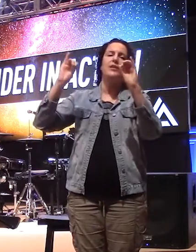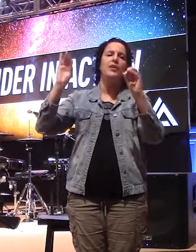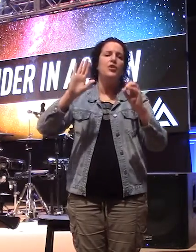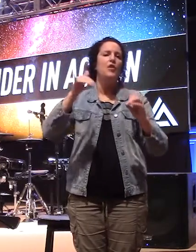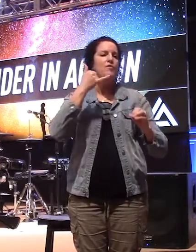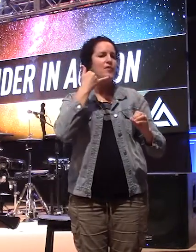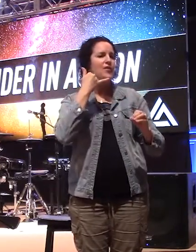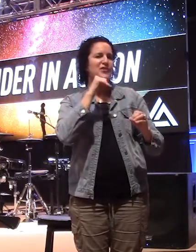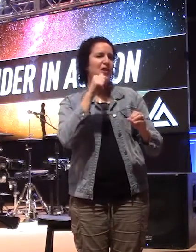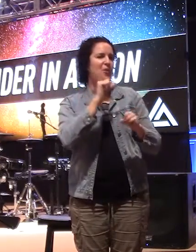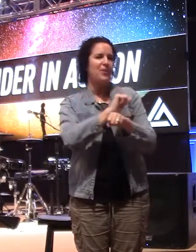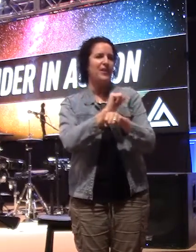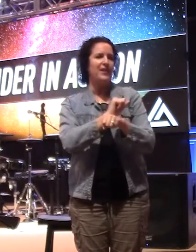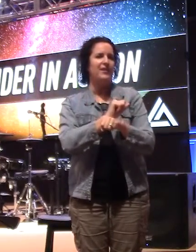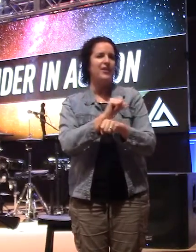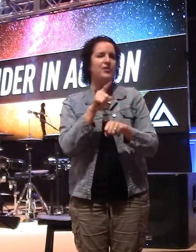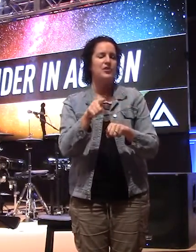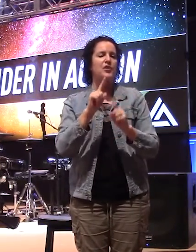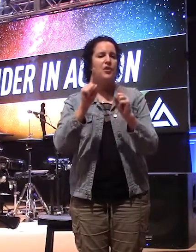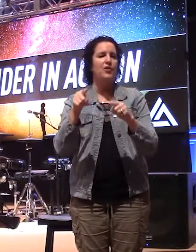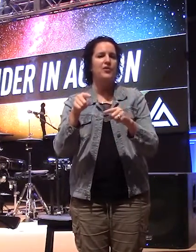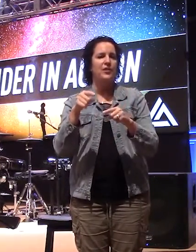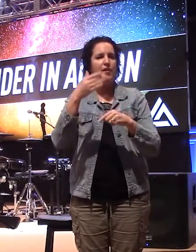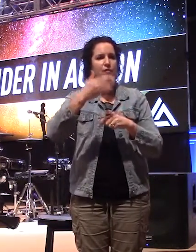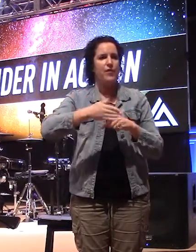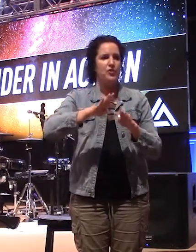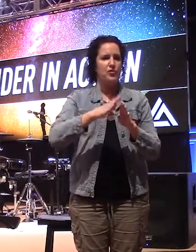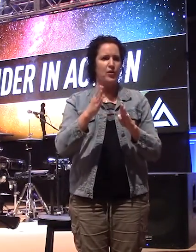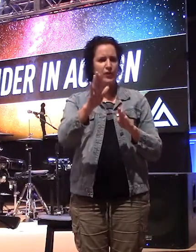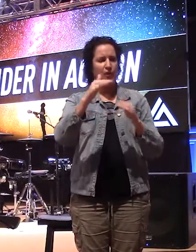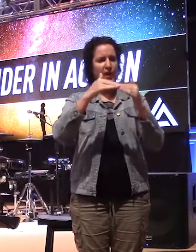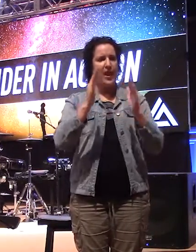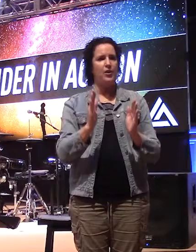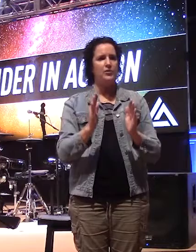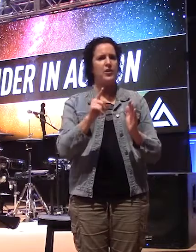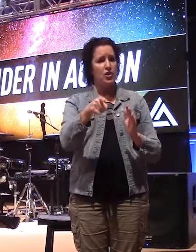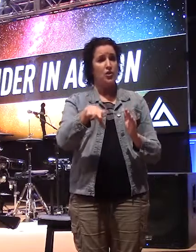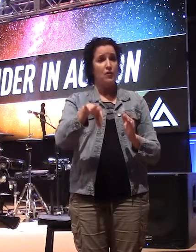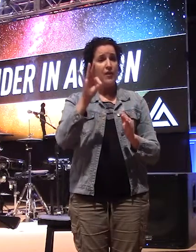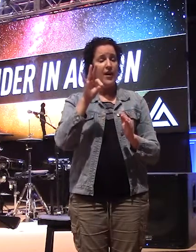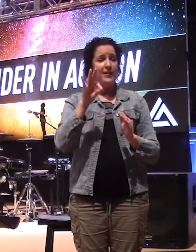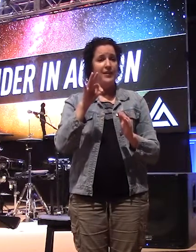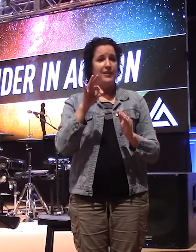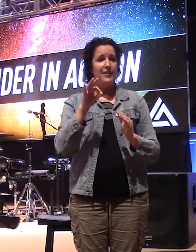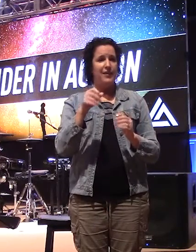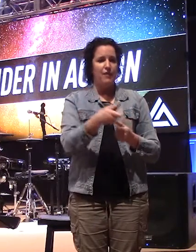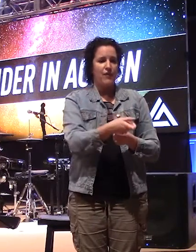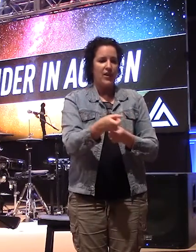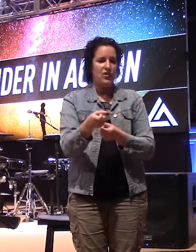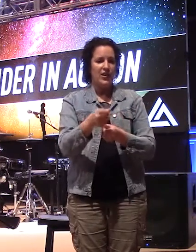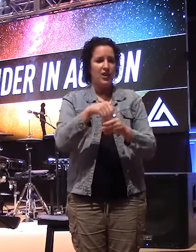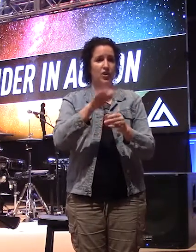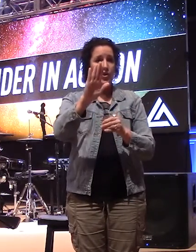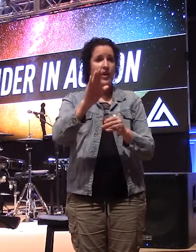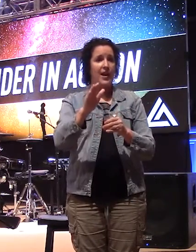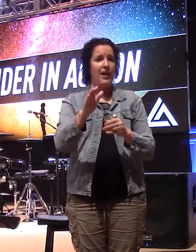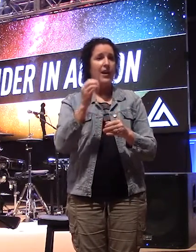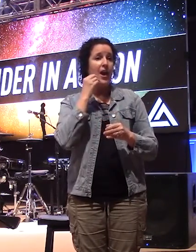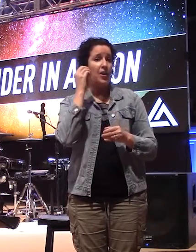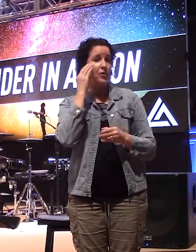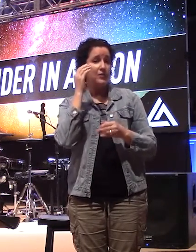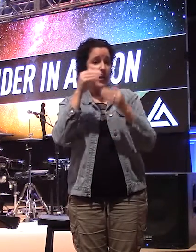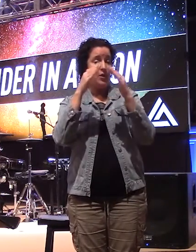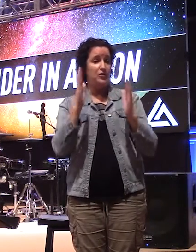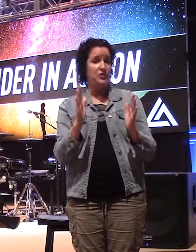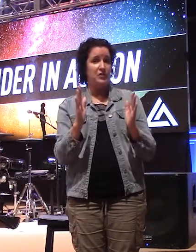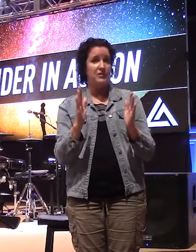not working. So you stand at the front door of your house, it's pitch black. Could you find the flashlight in your house? Probably most of you did.